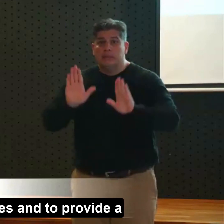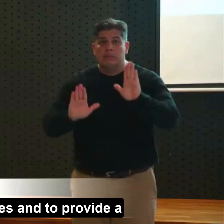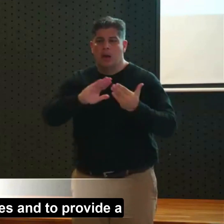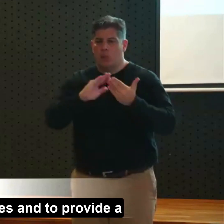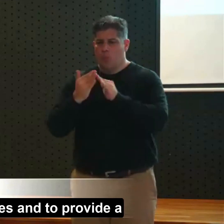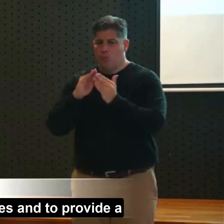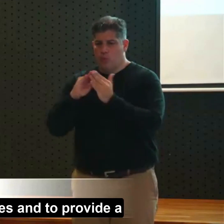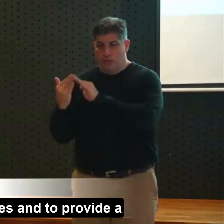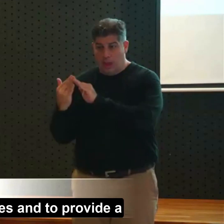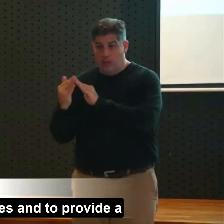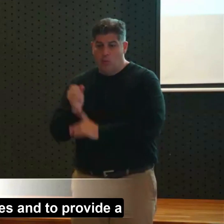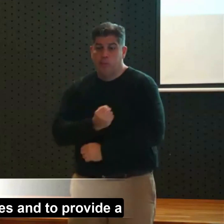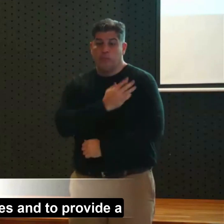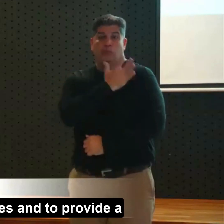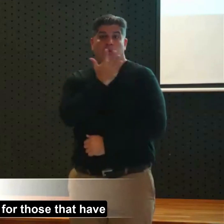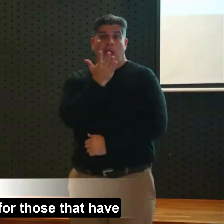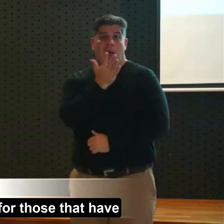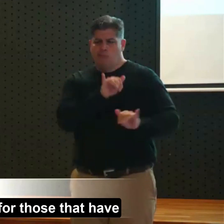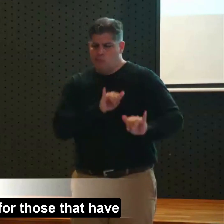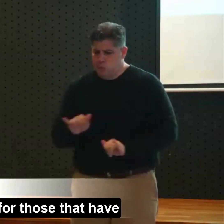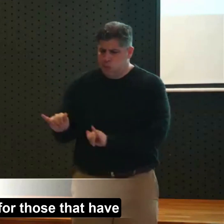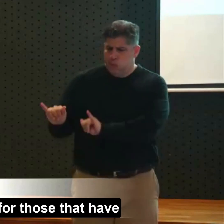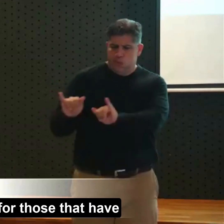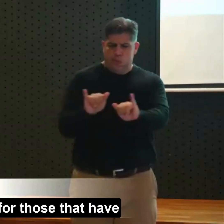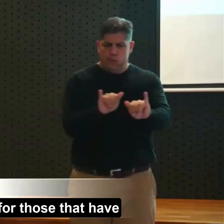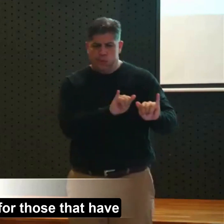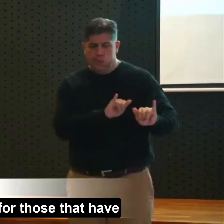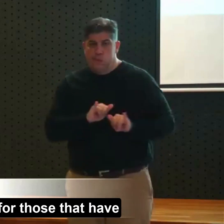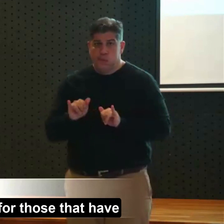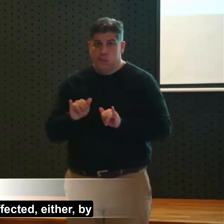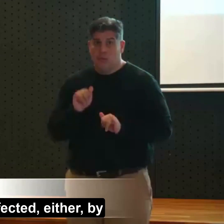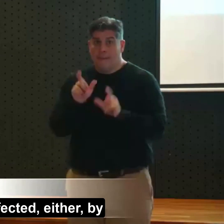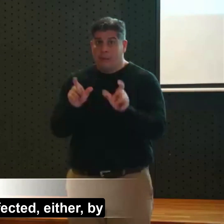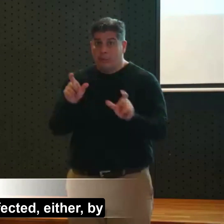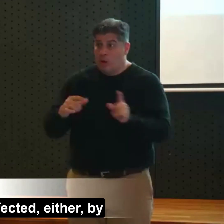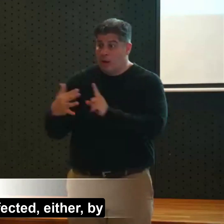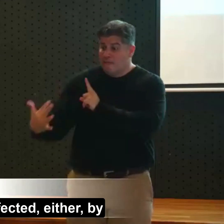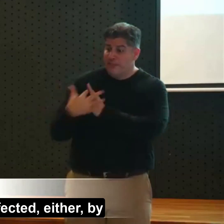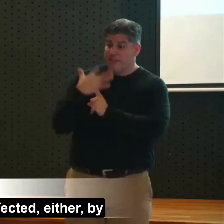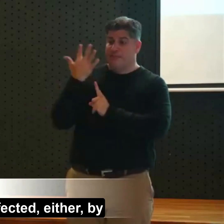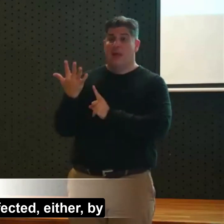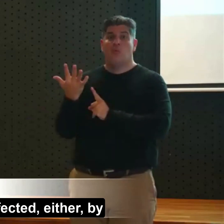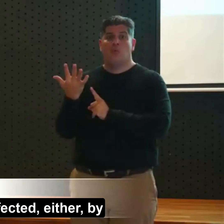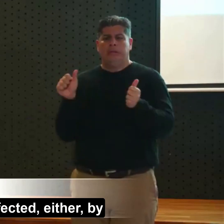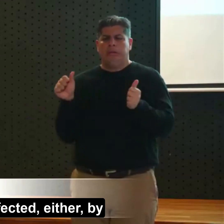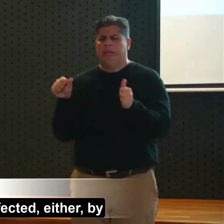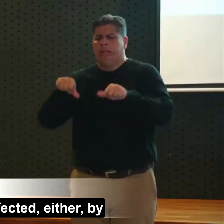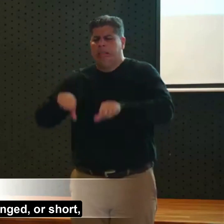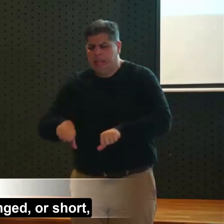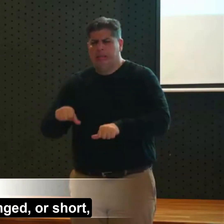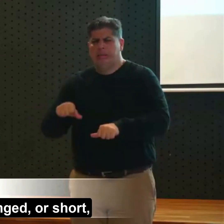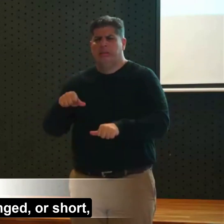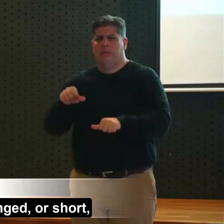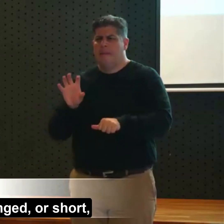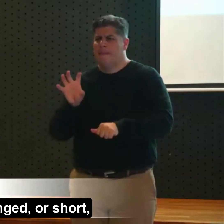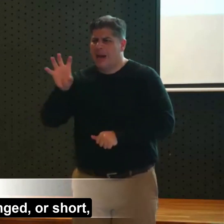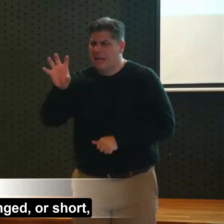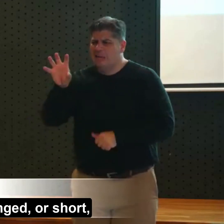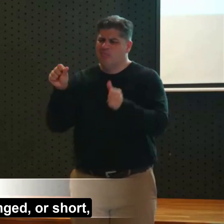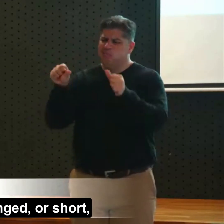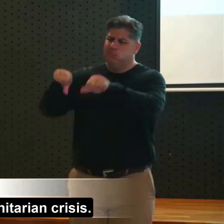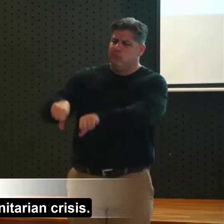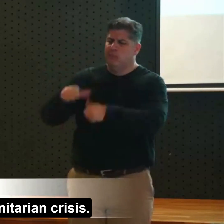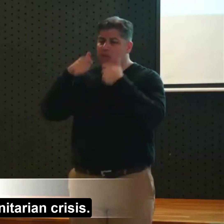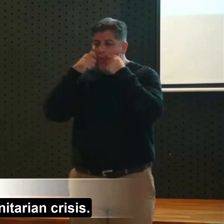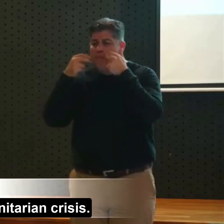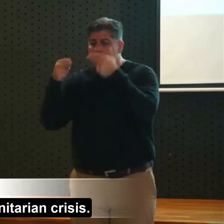in their communities and to provide a level field for those that have been affected either by prolonged